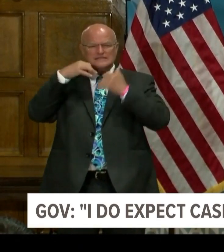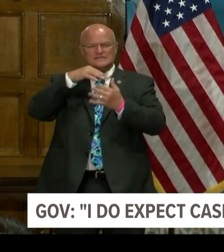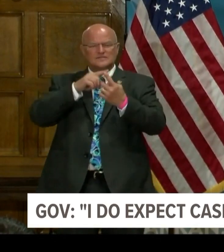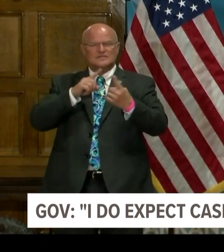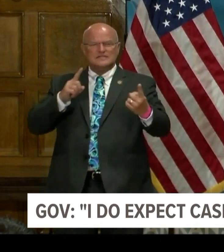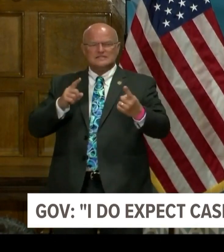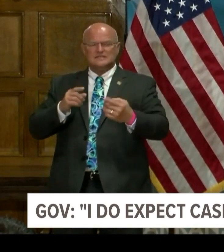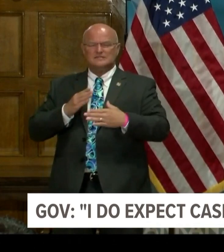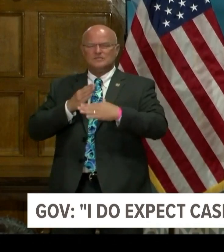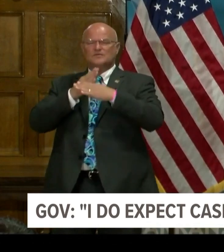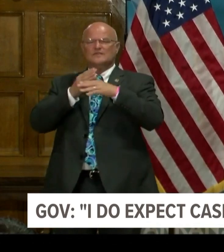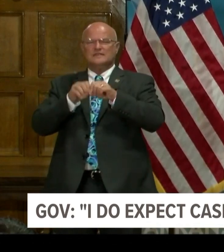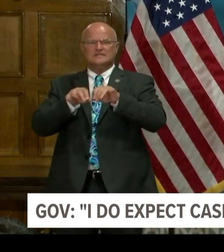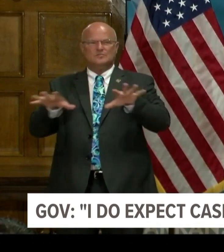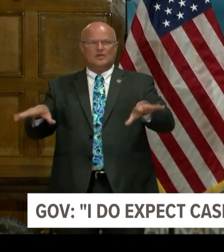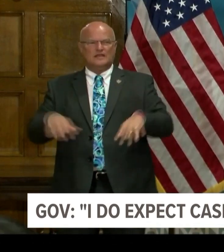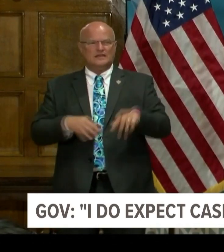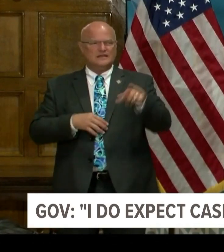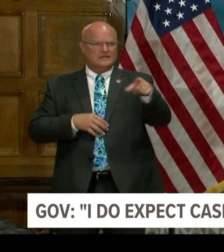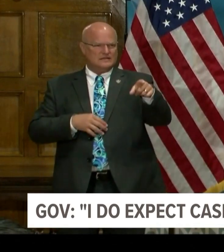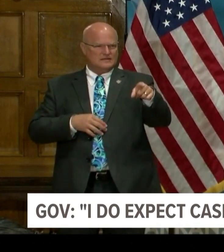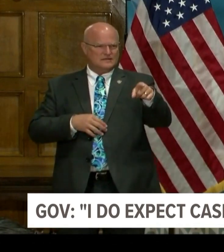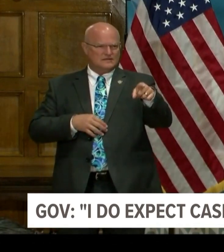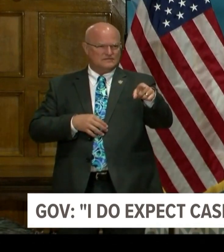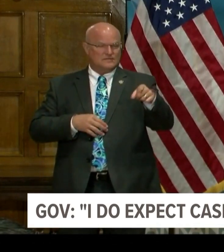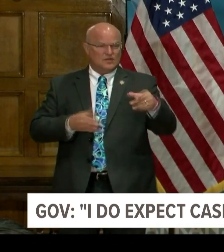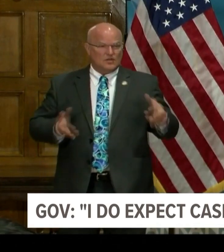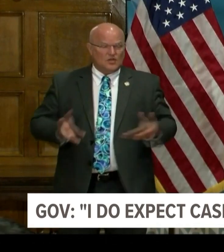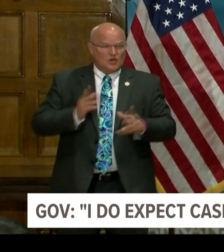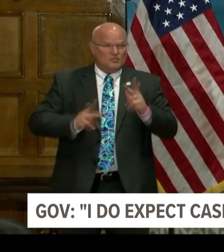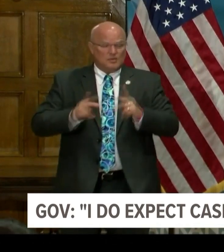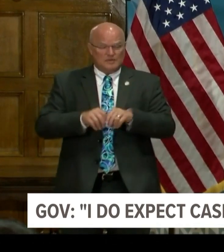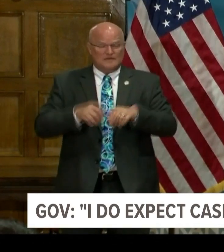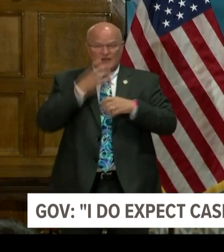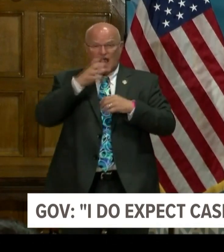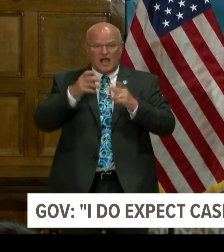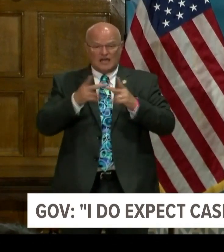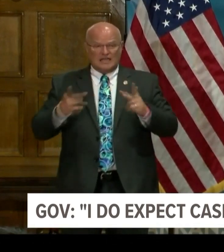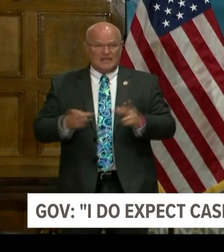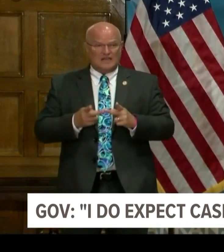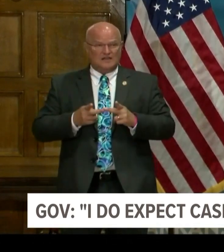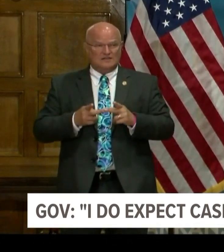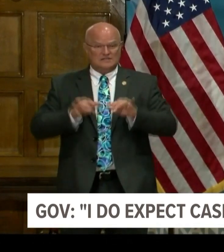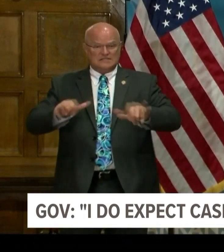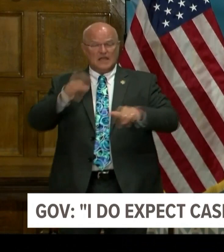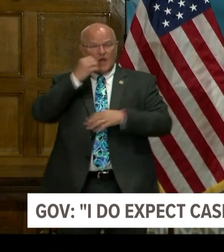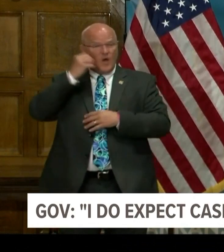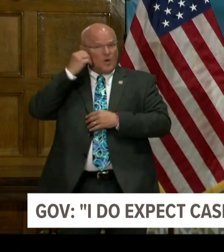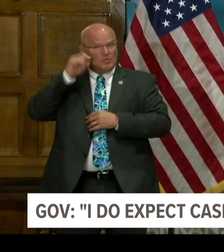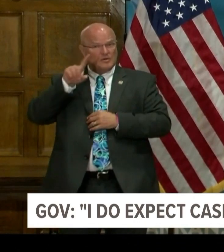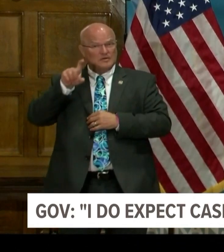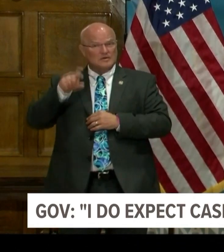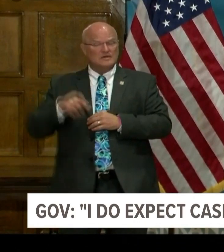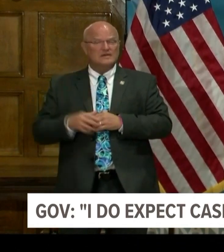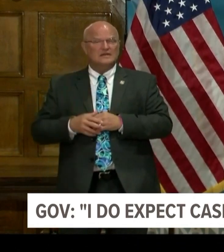to avoid that spread. Yes. Would you encourage people who live in these hotspot areas to stay home?